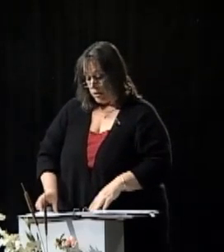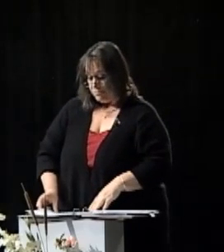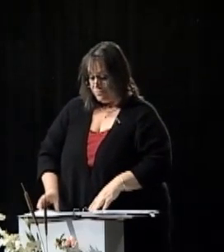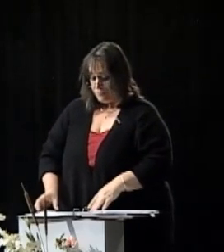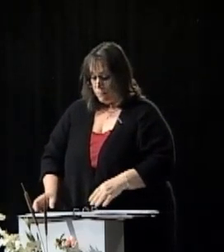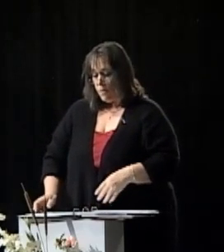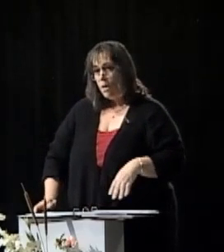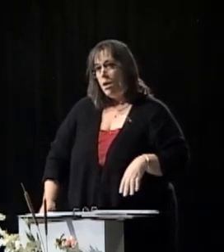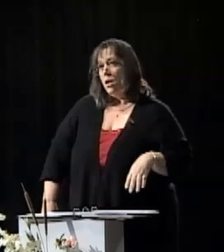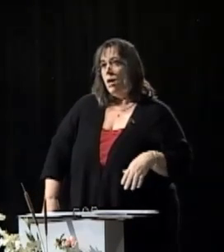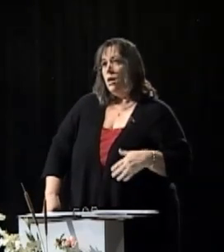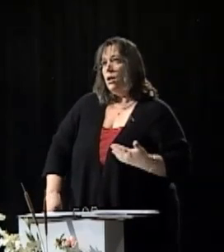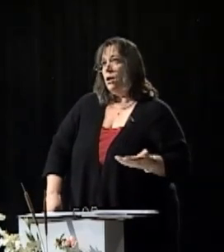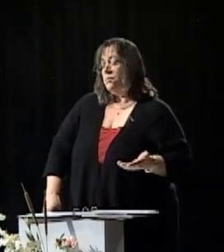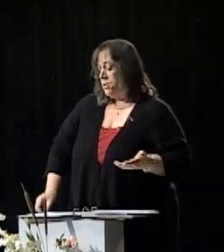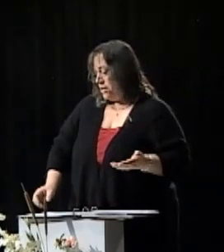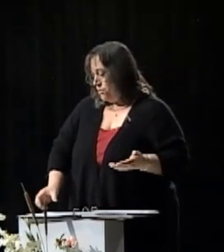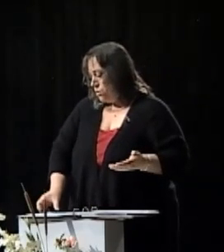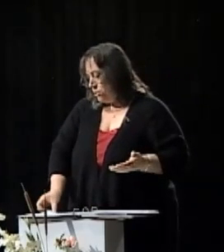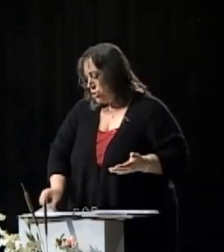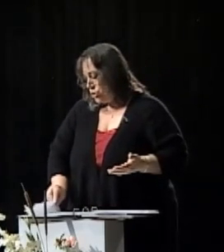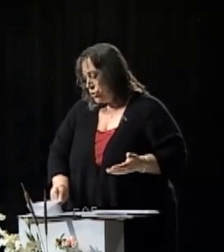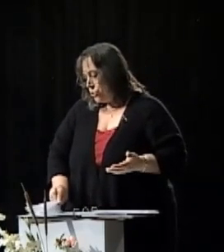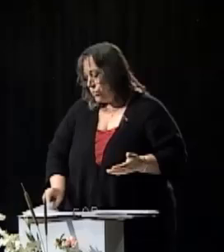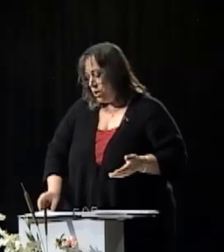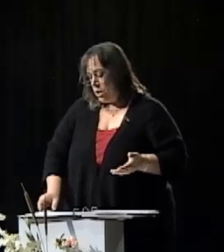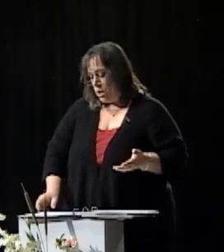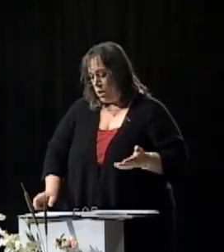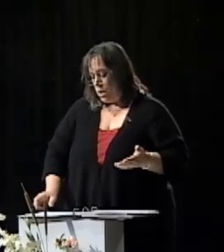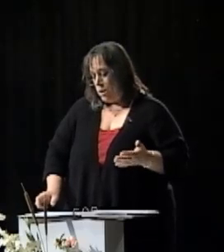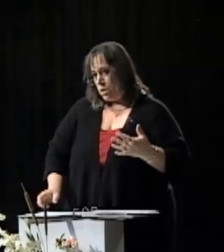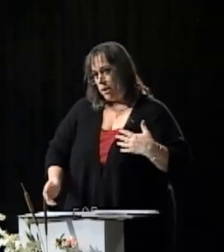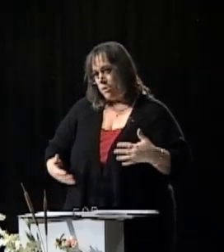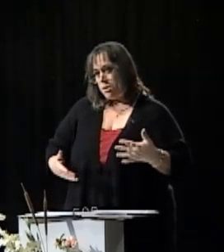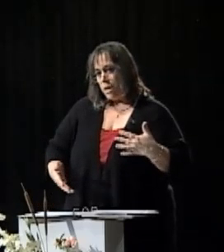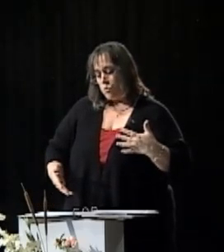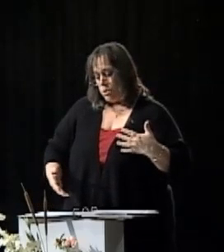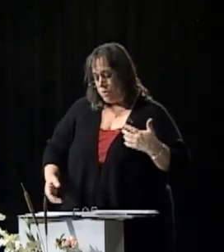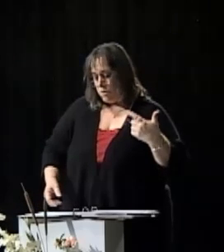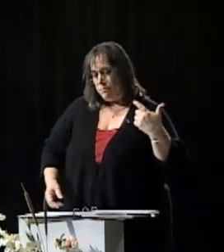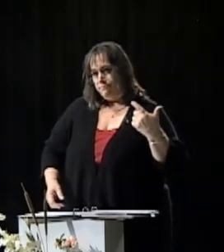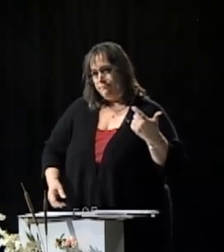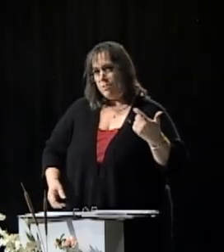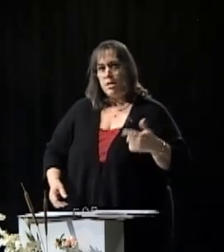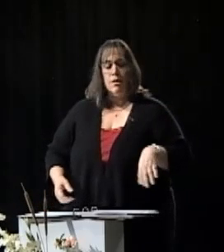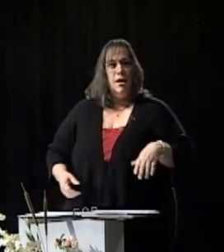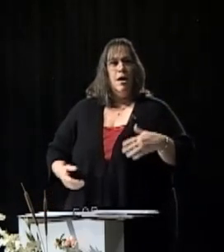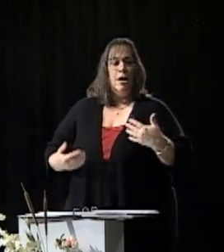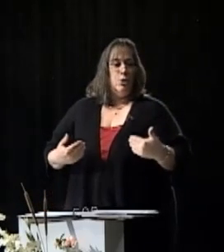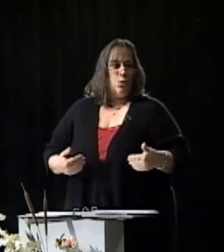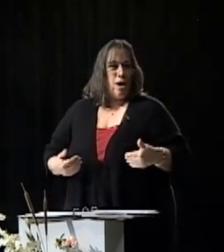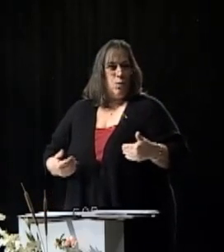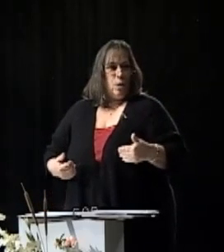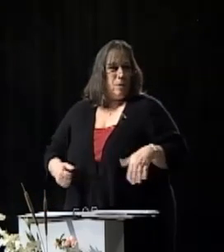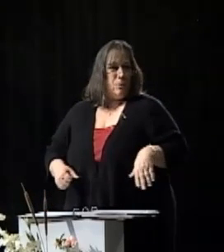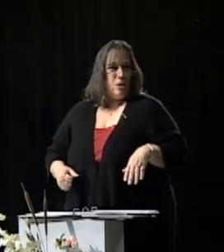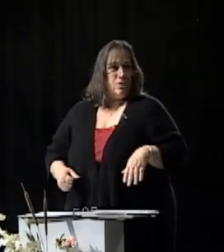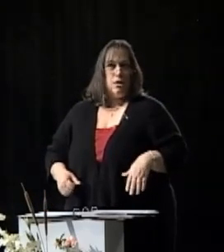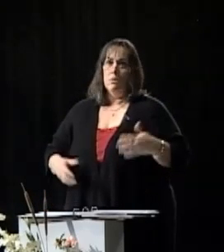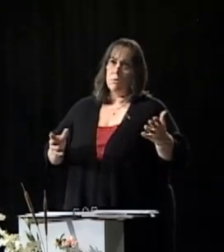And even when we do like our schedules, I know where I work, people always say, what's my